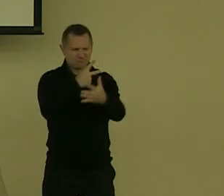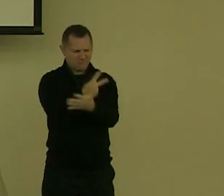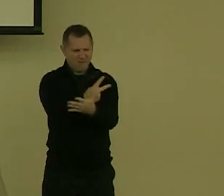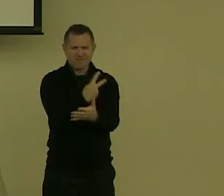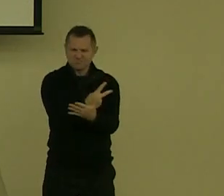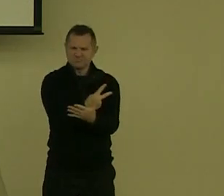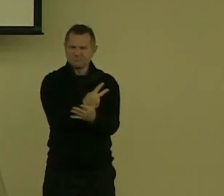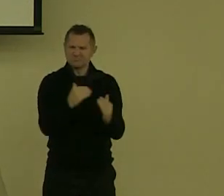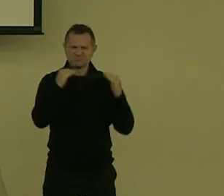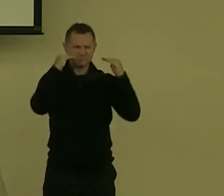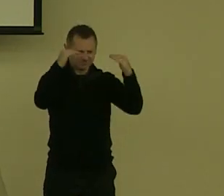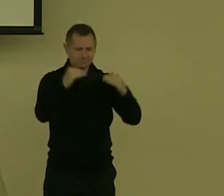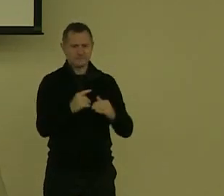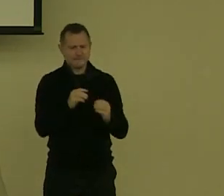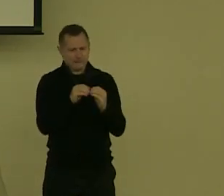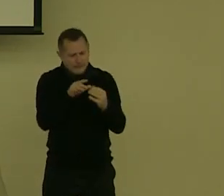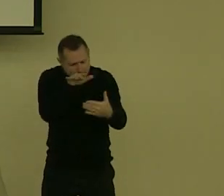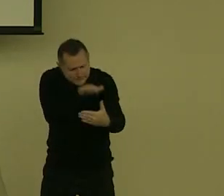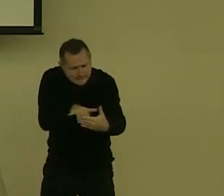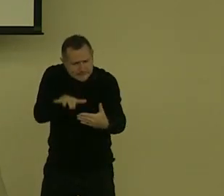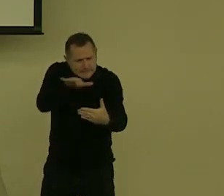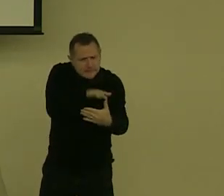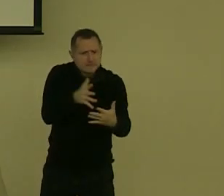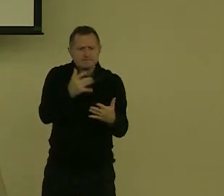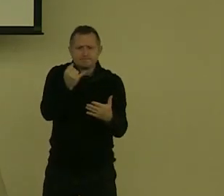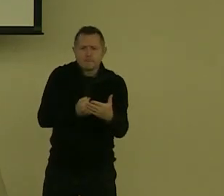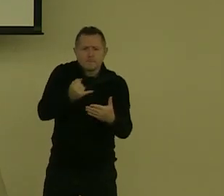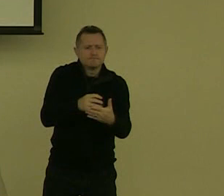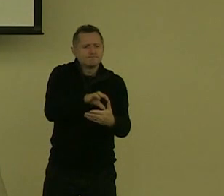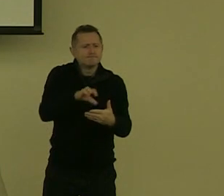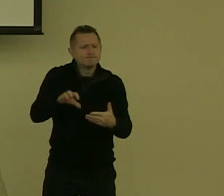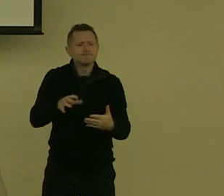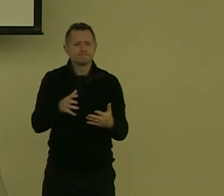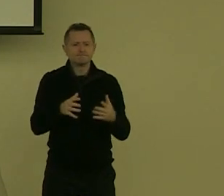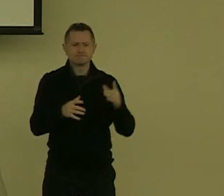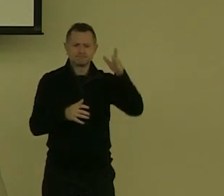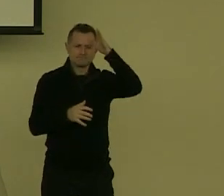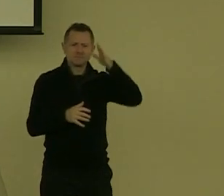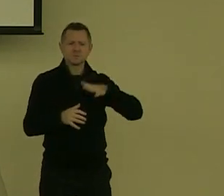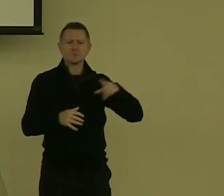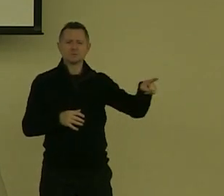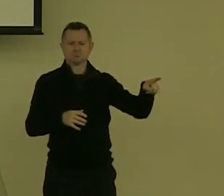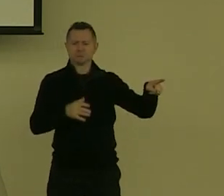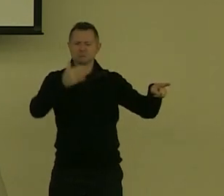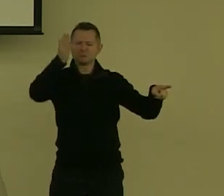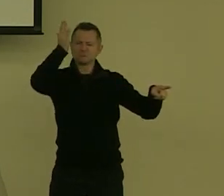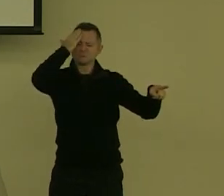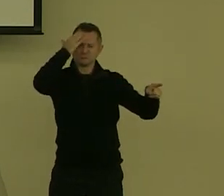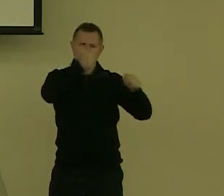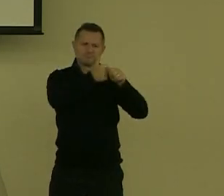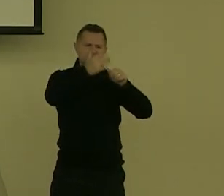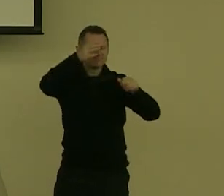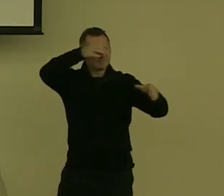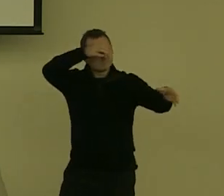of Neurocomic, has just been brought in as a presidential scholar for a three-year postdoc in the Center